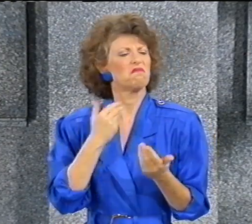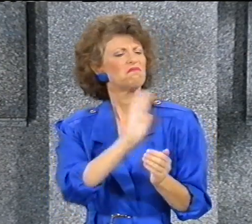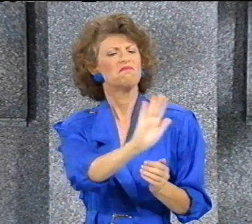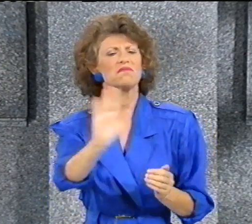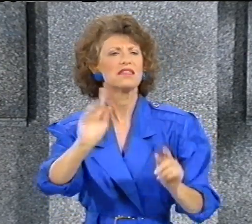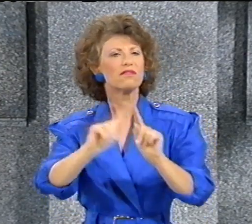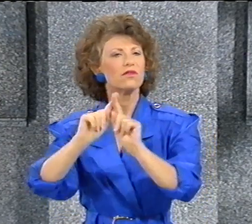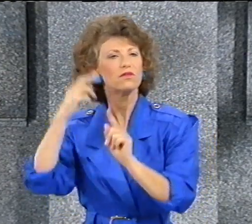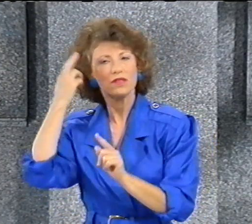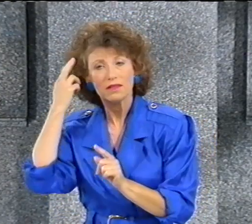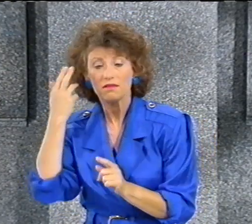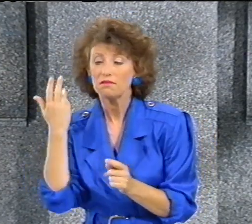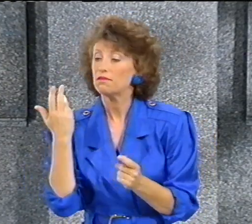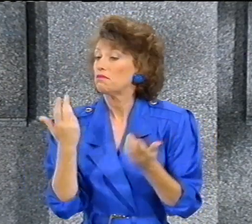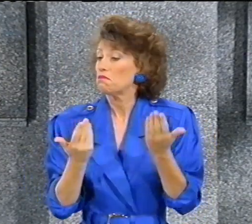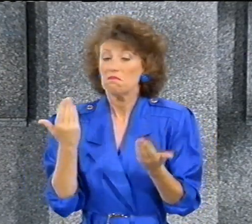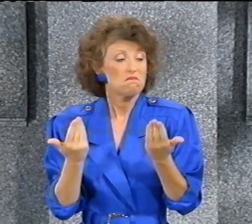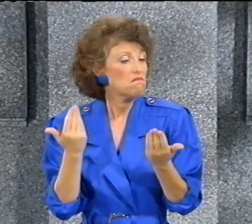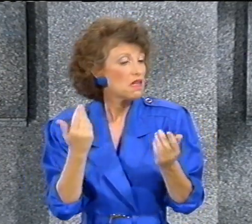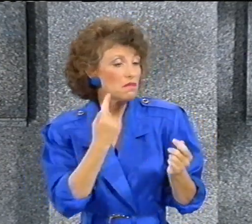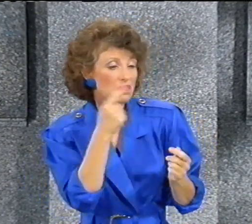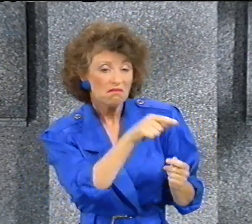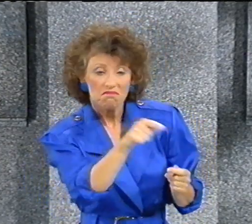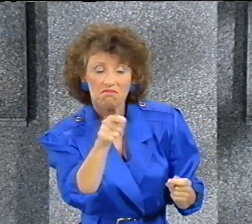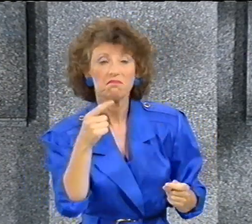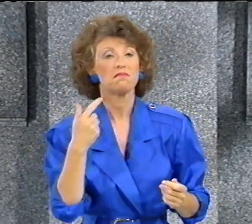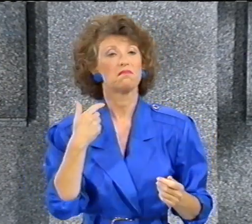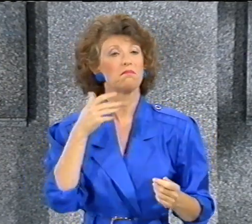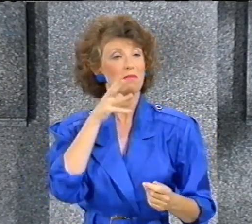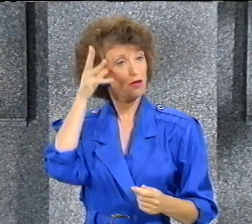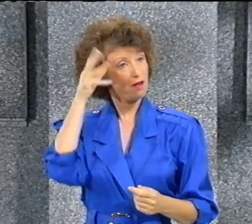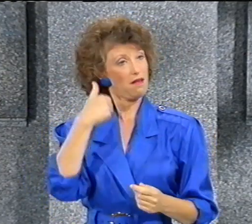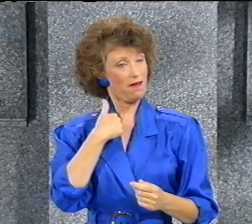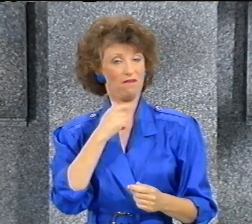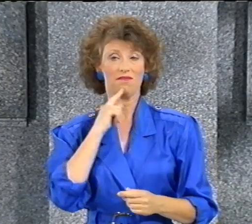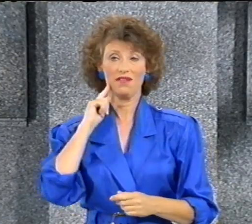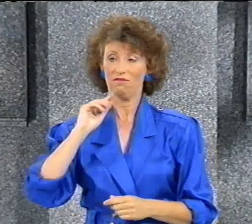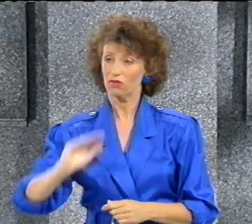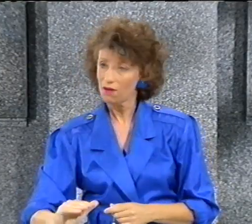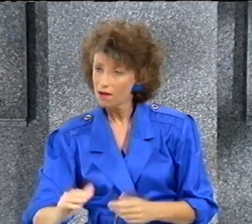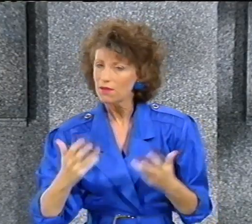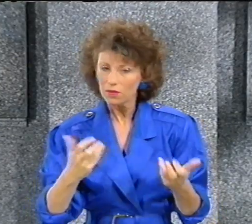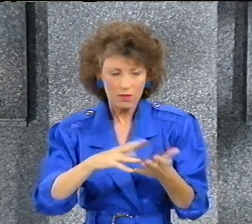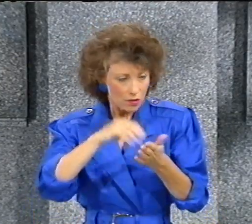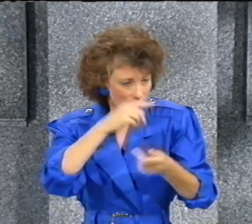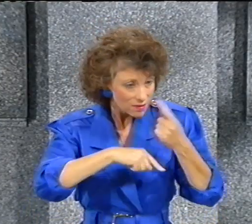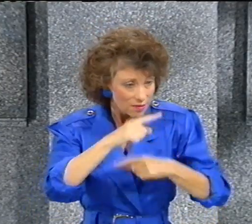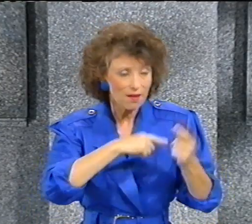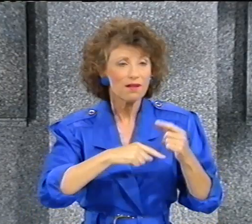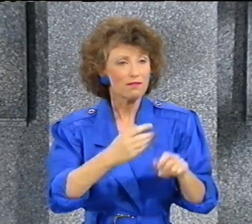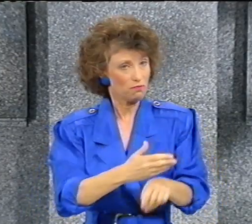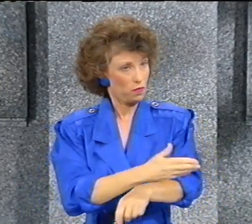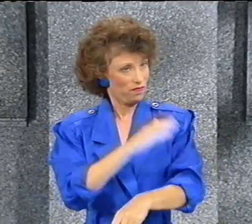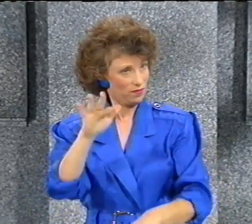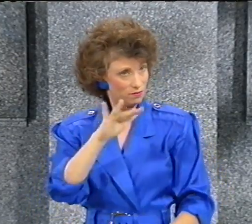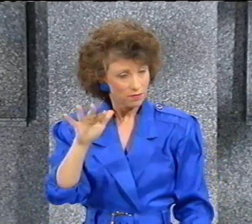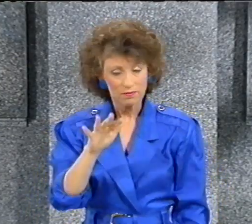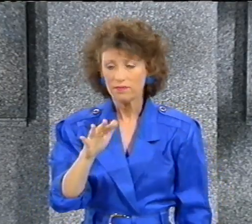skills. Each of you may be here in this class for different reasons. Some of you may be parents of deaf children, and you're learning